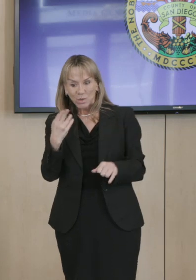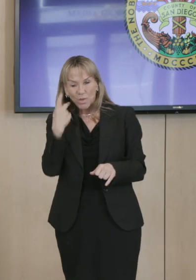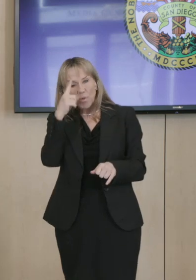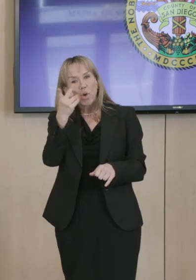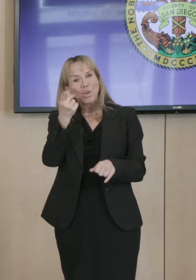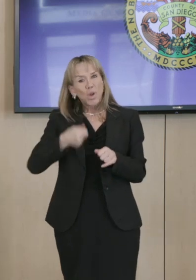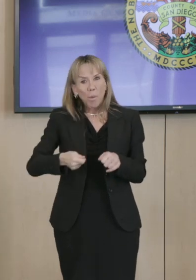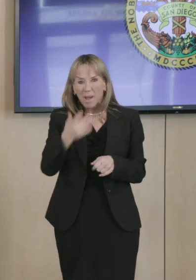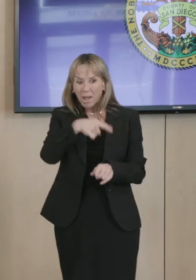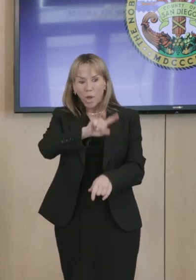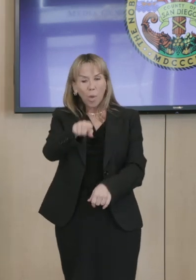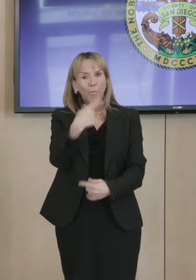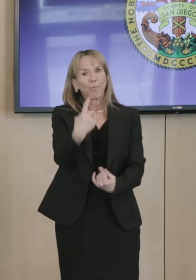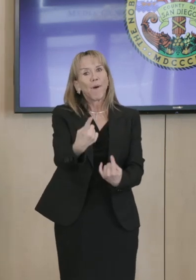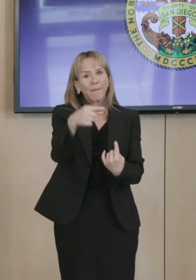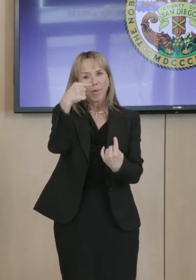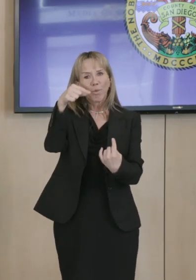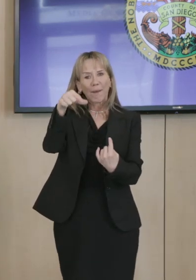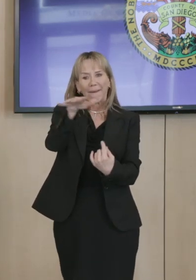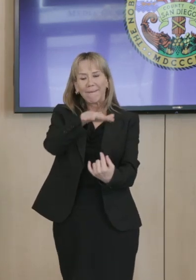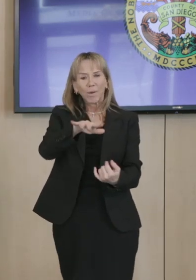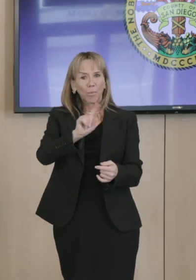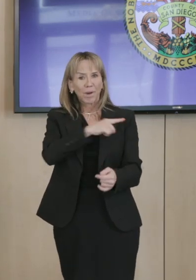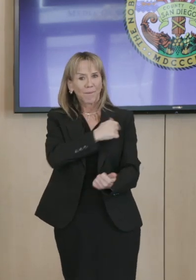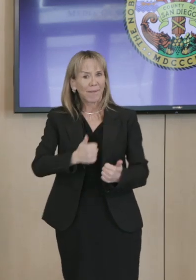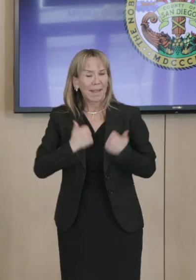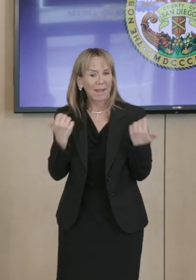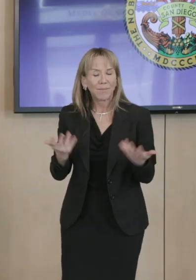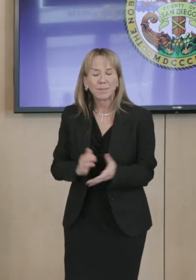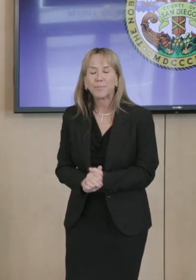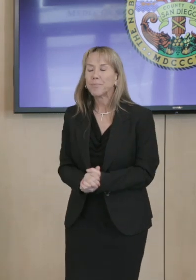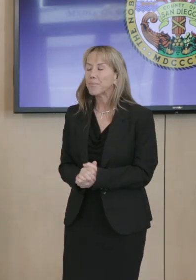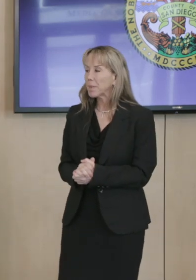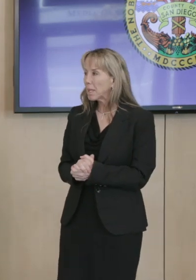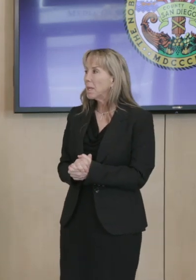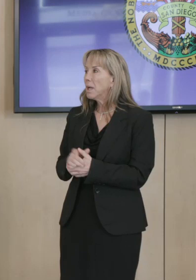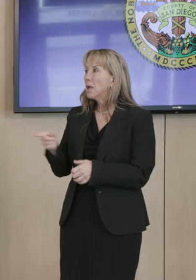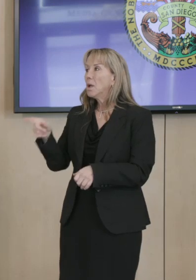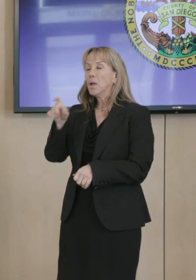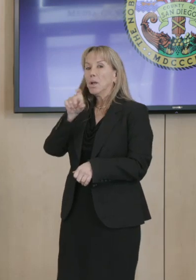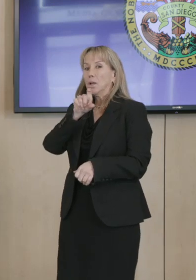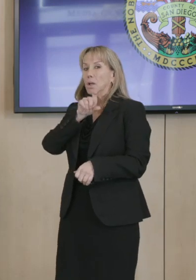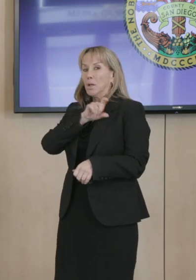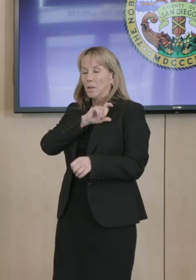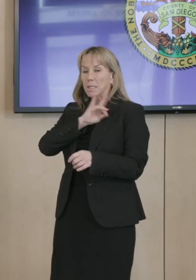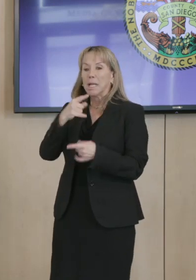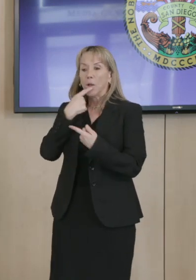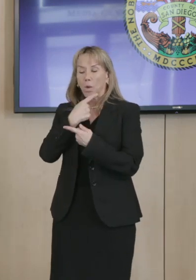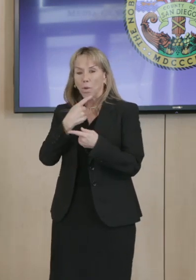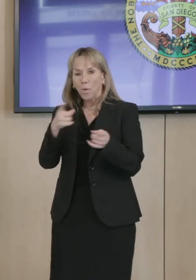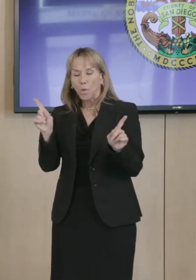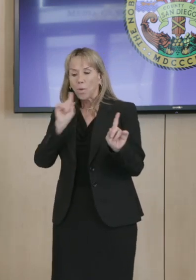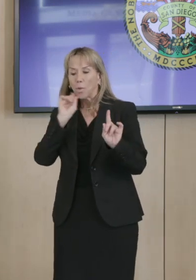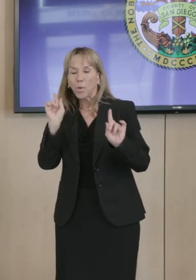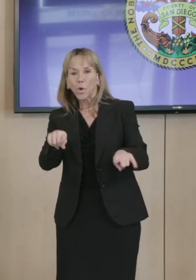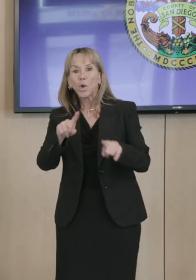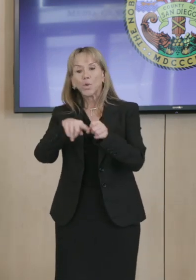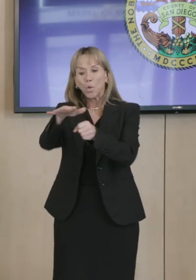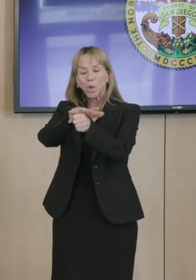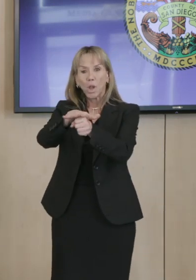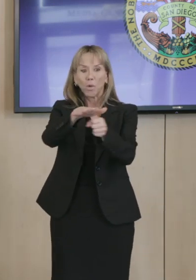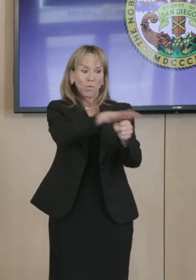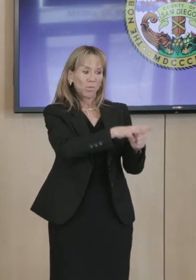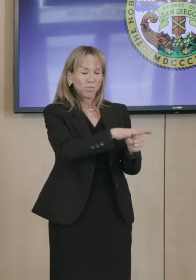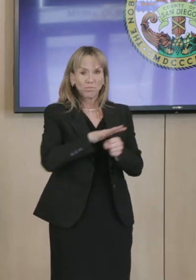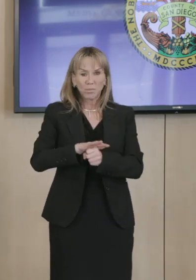nearby. Our public health officer issued an order to local jurisdictions that said, if you